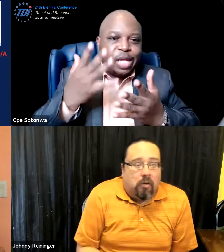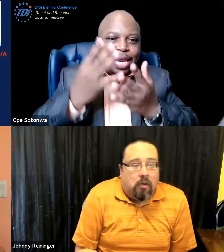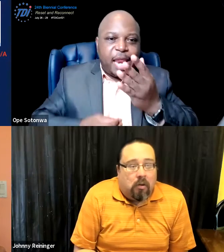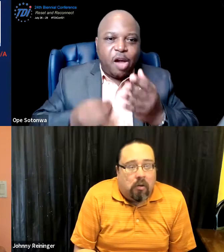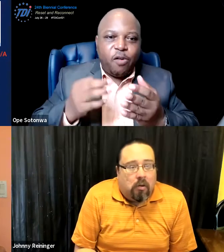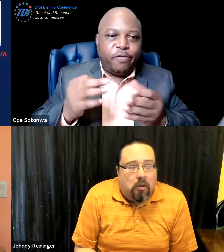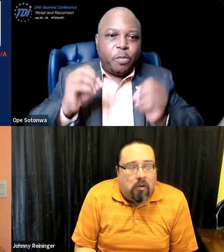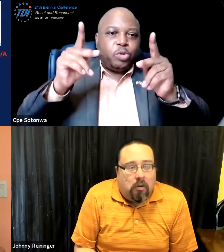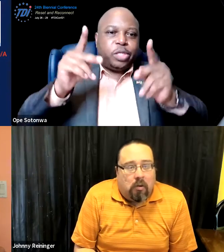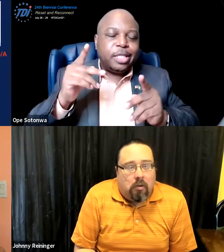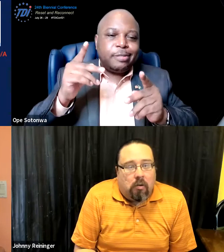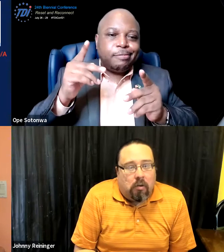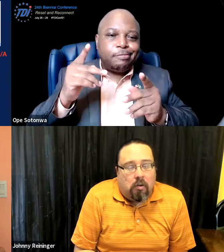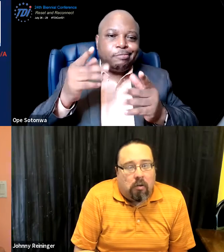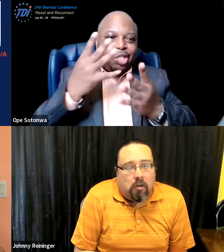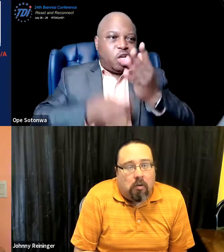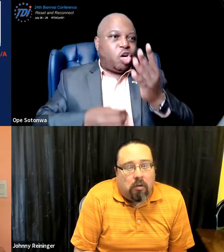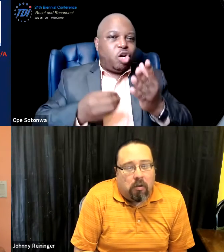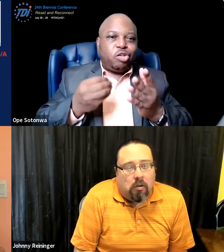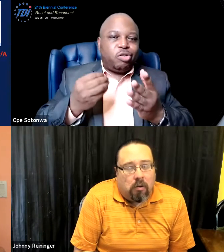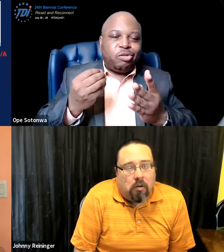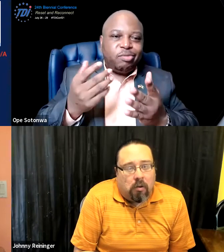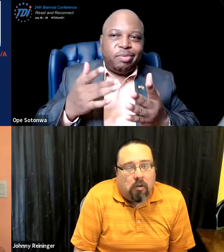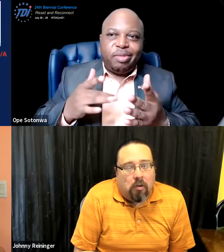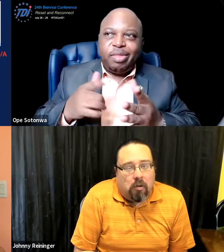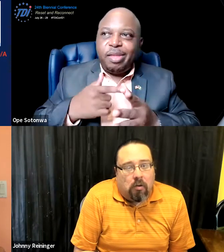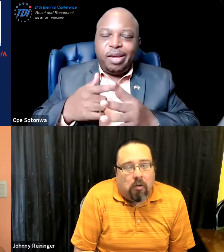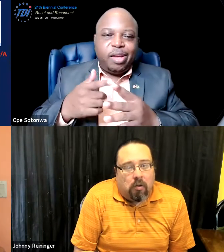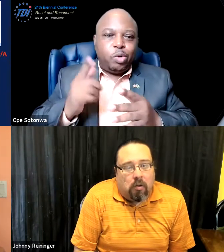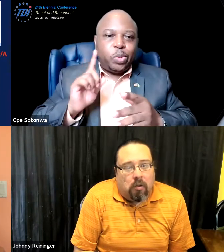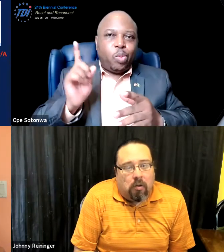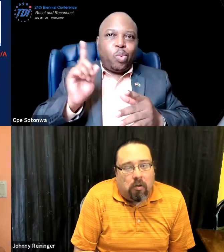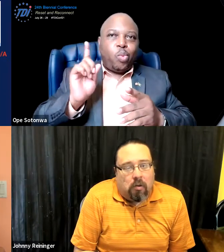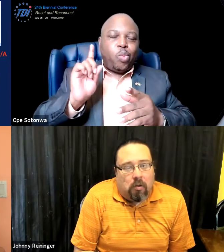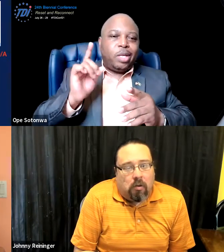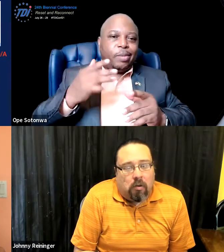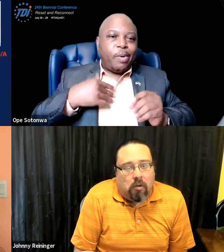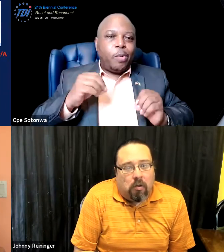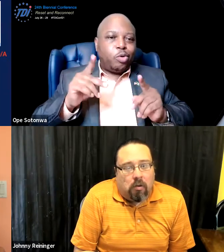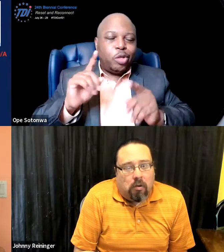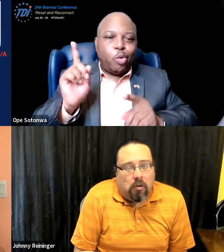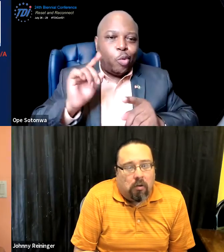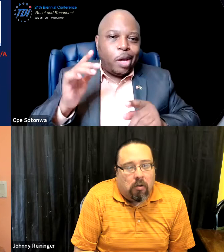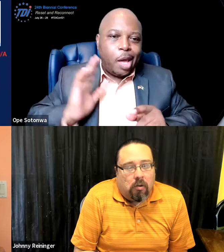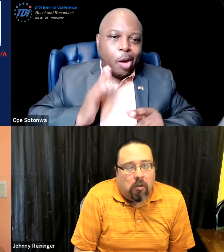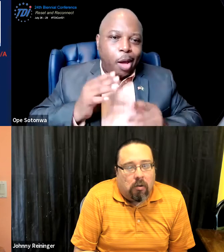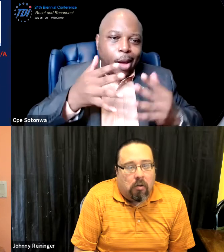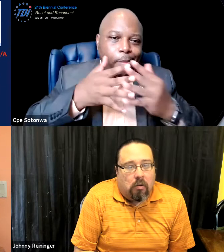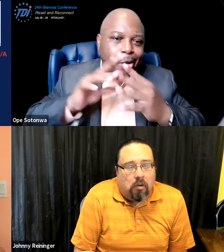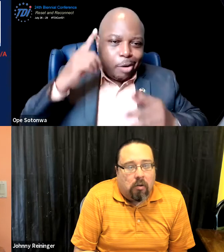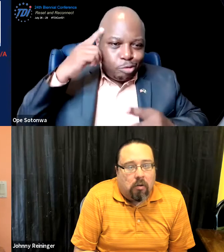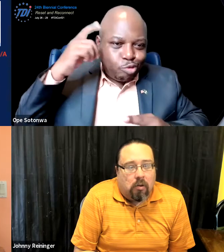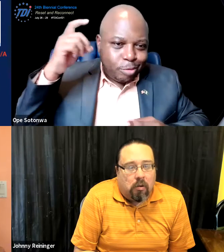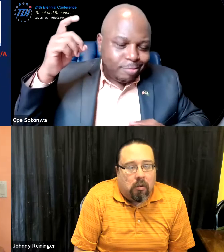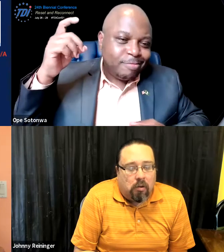men-owned companies. So I think that the opportunity is lacking there. And it's